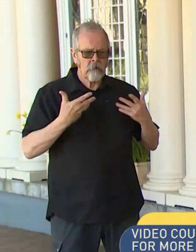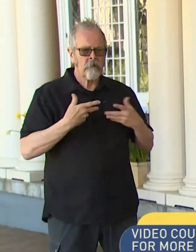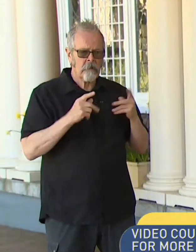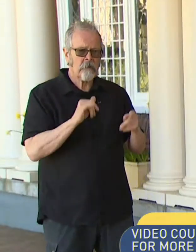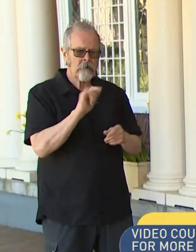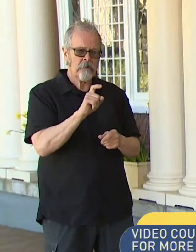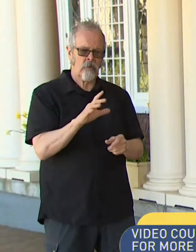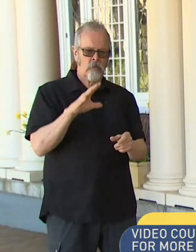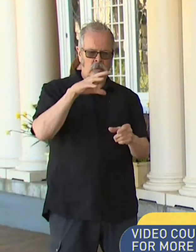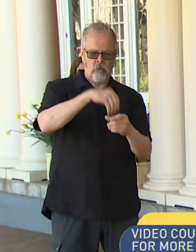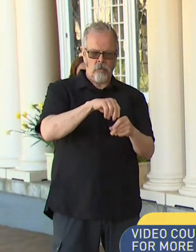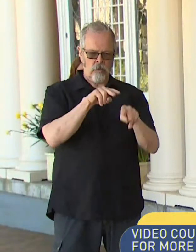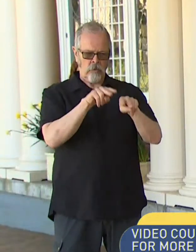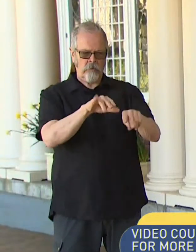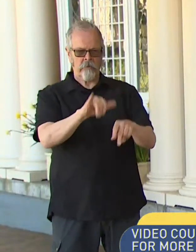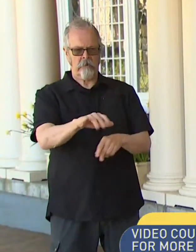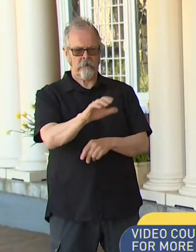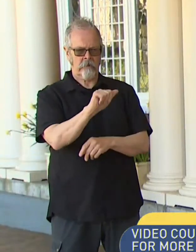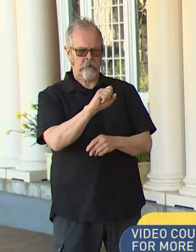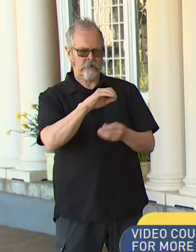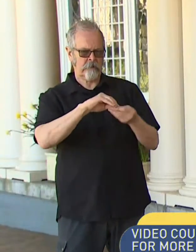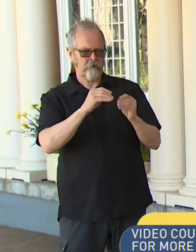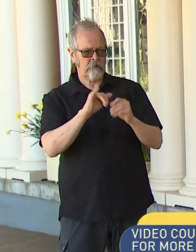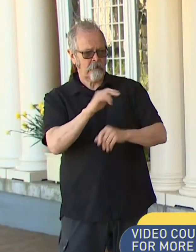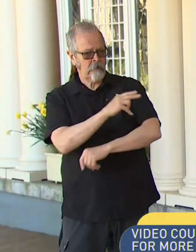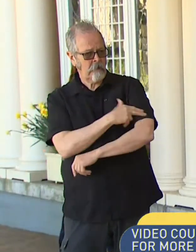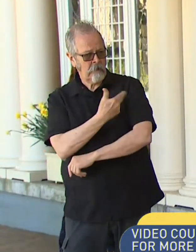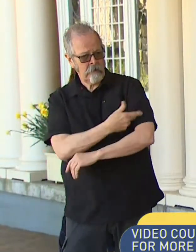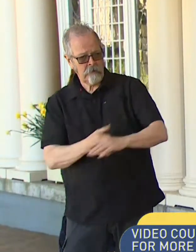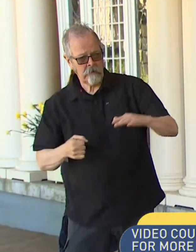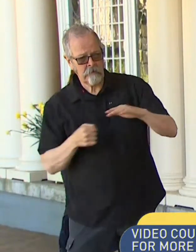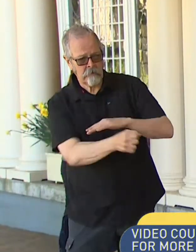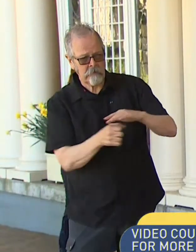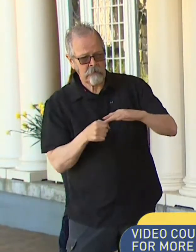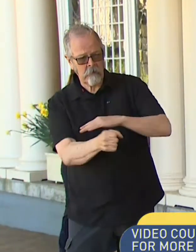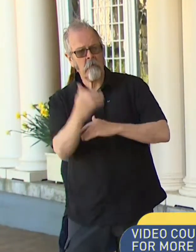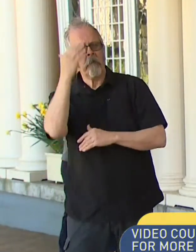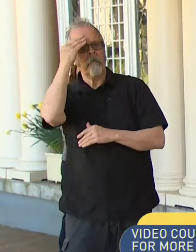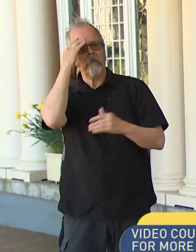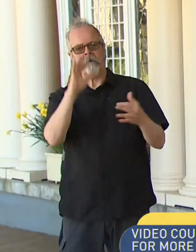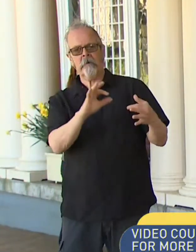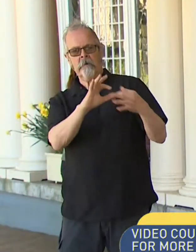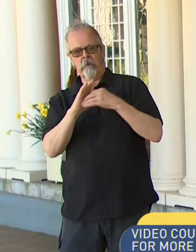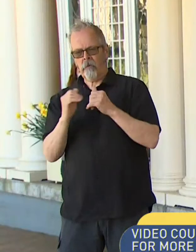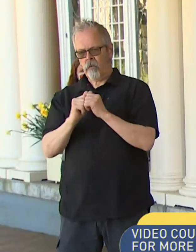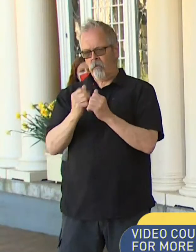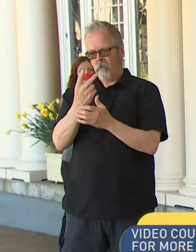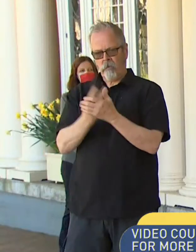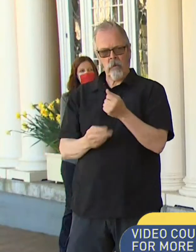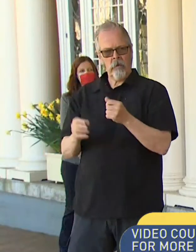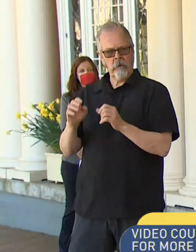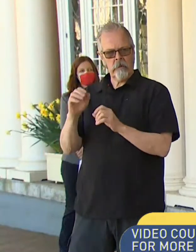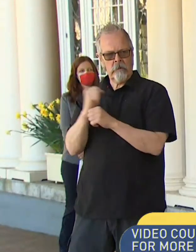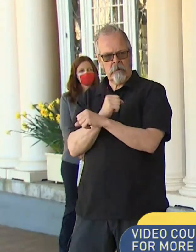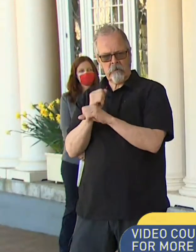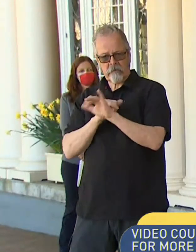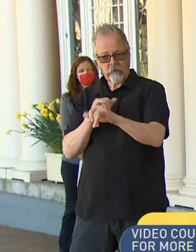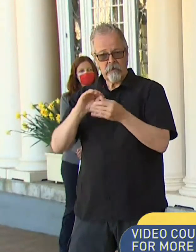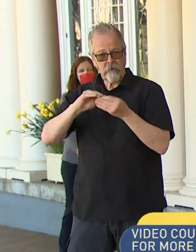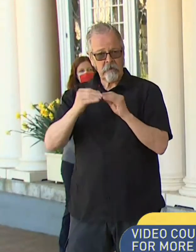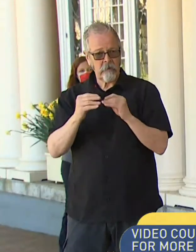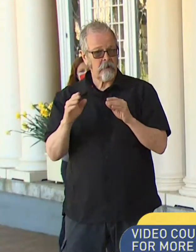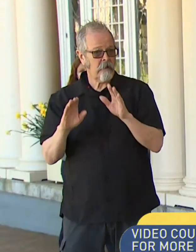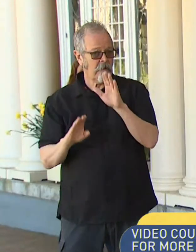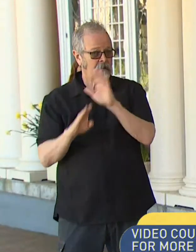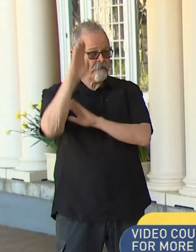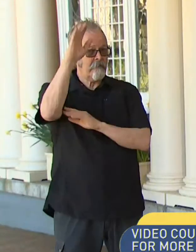numbers as well as the hospitalization, because we know there's a connection between the two. Case numbers go up, then hospitalizations go